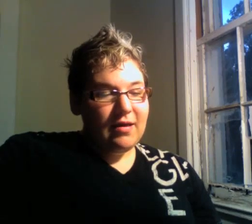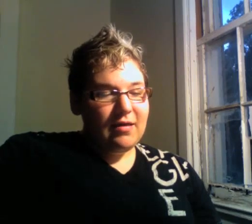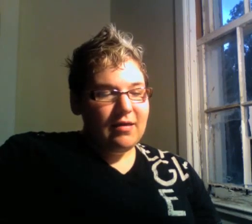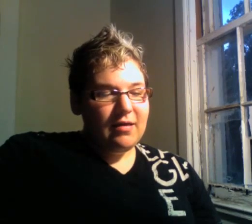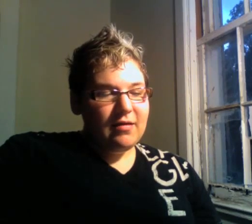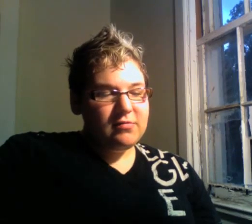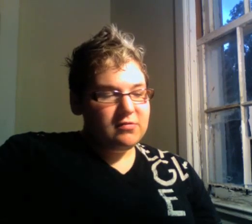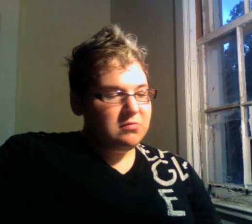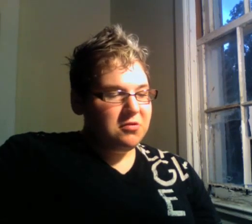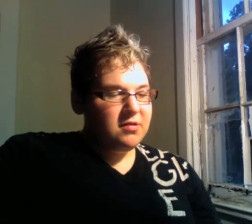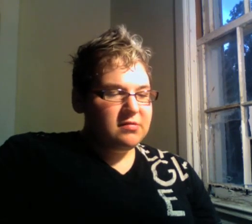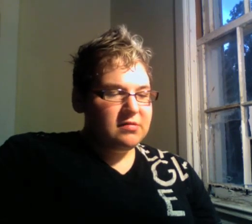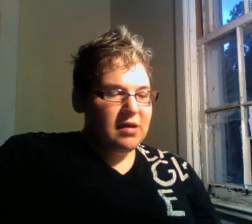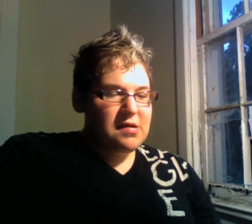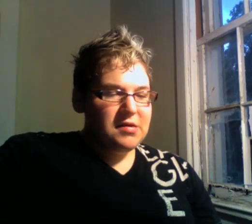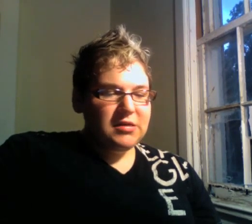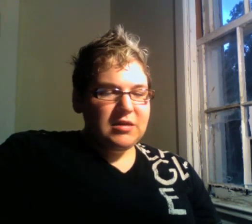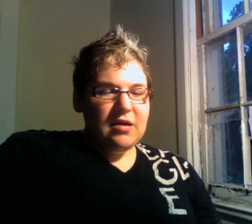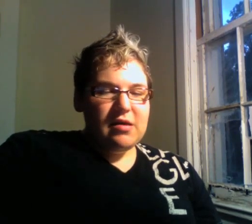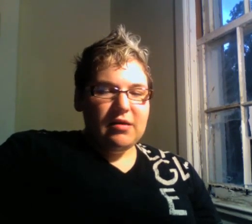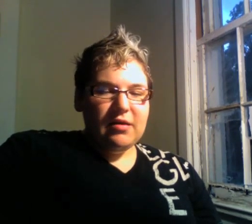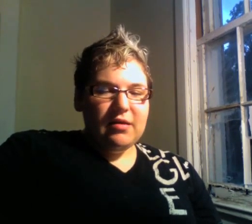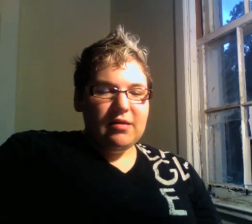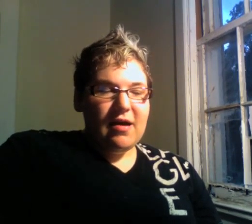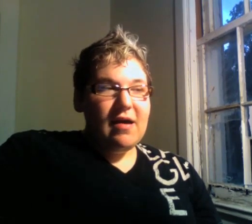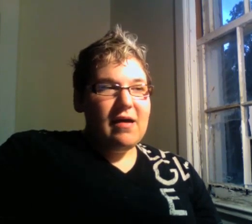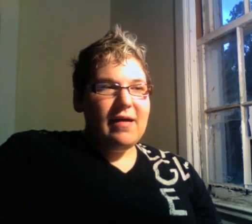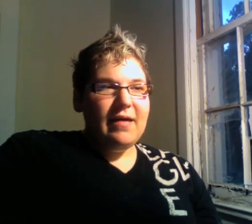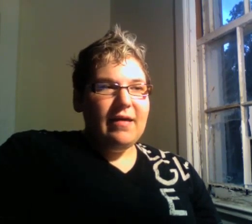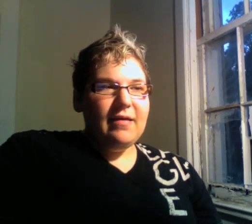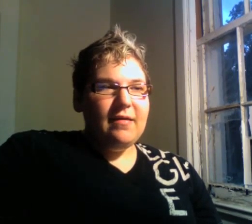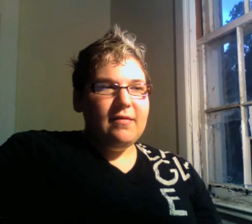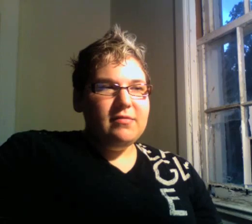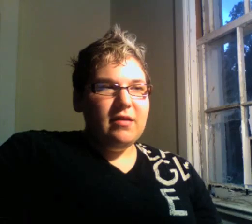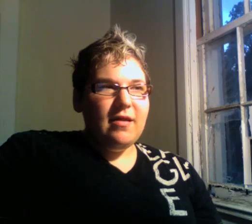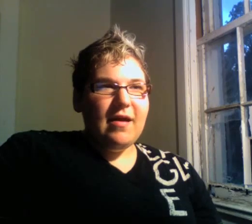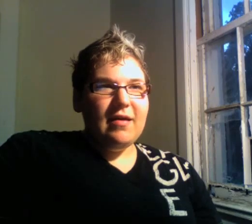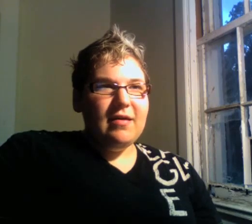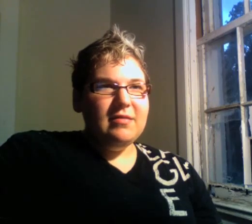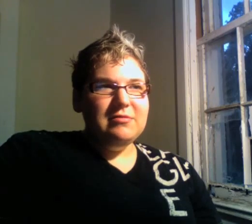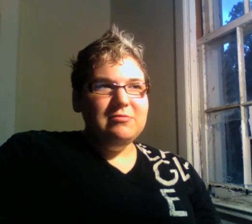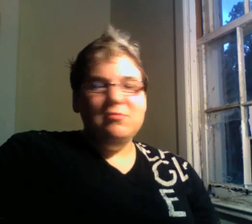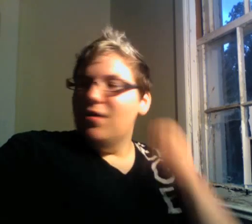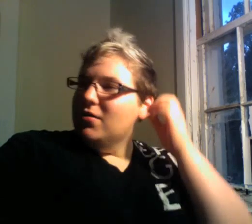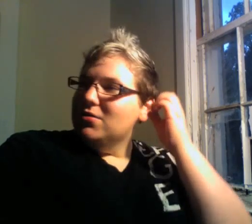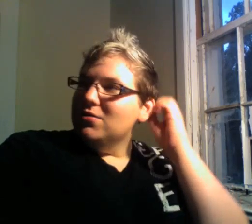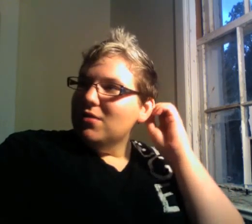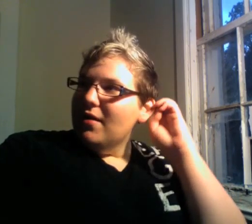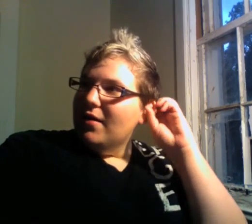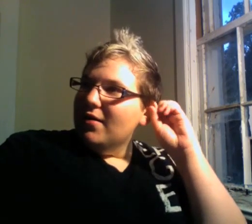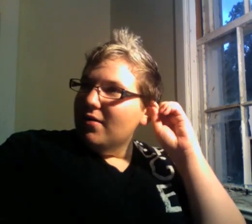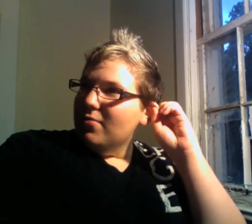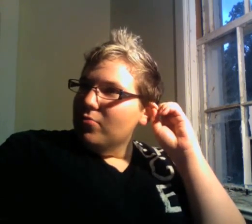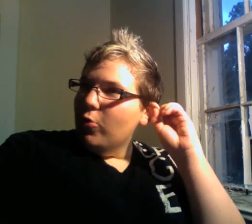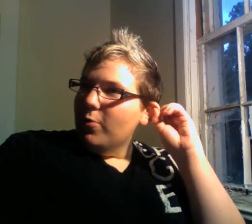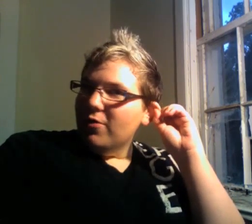talked to Marita today and I had a moment of